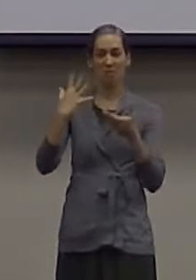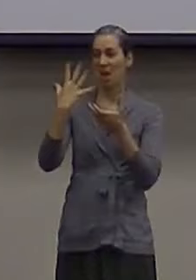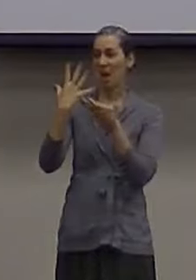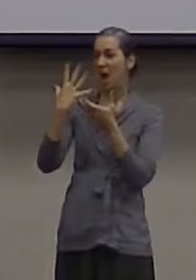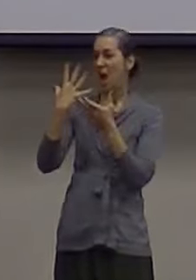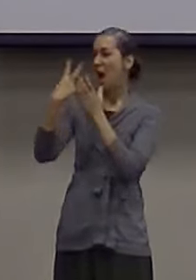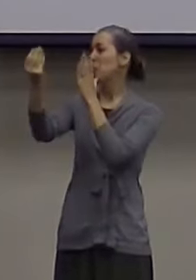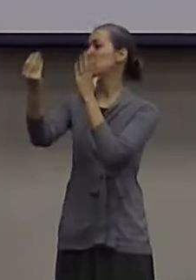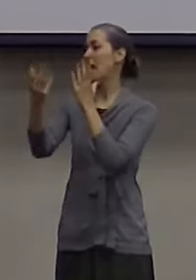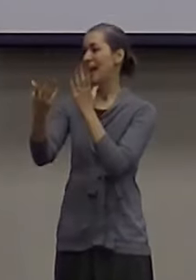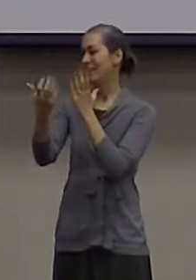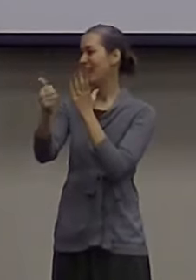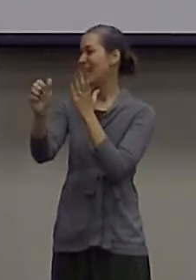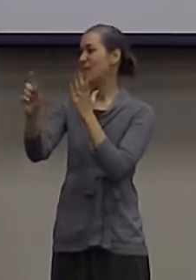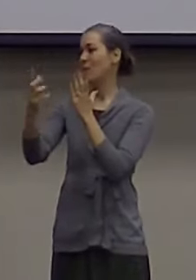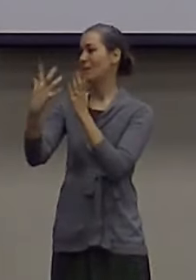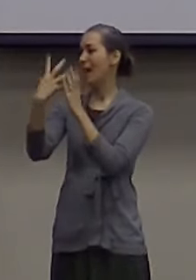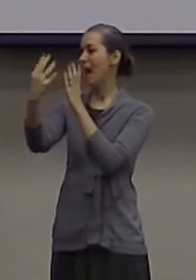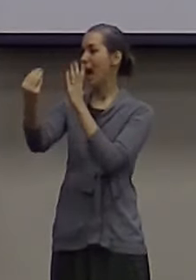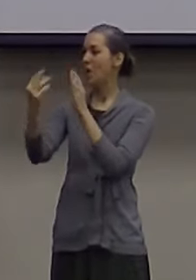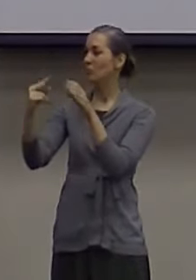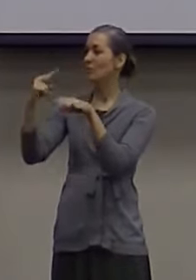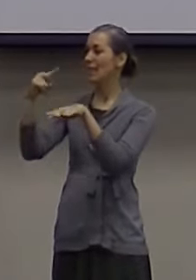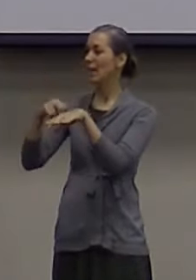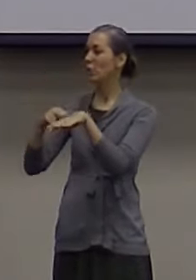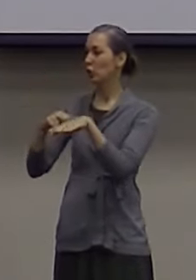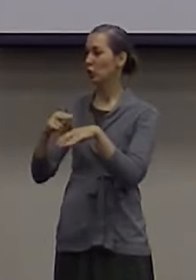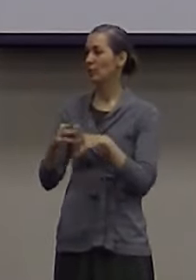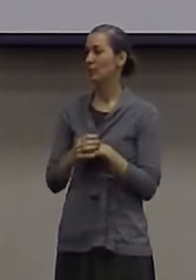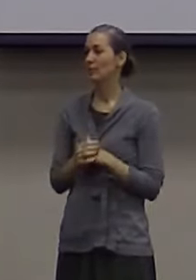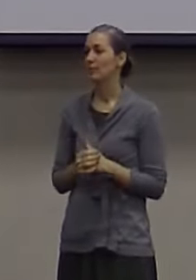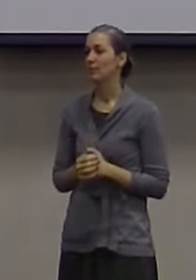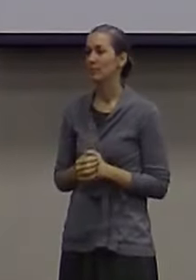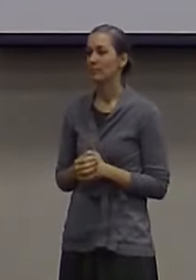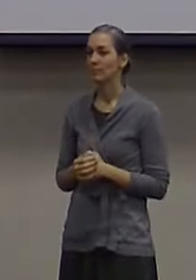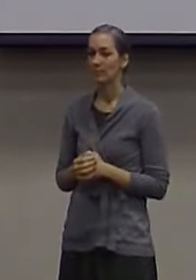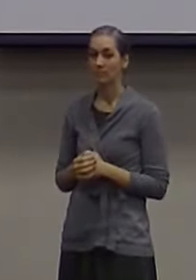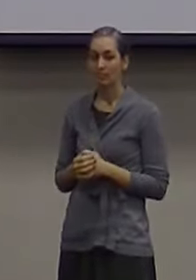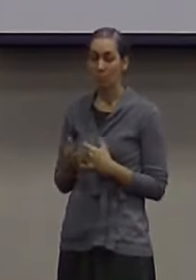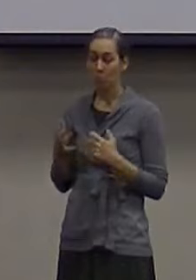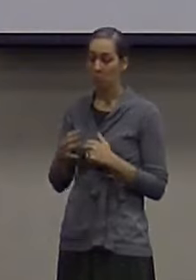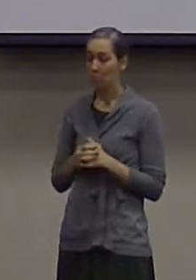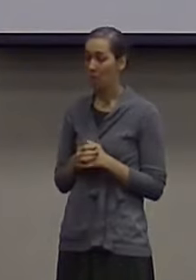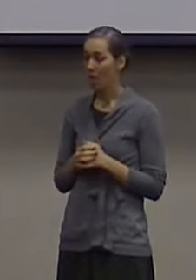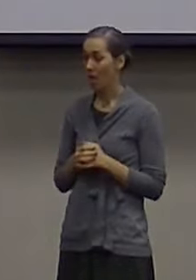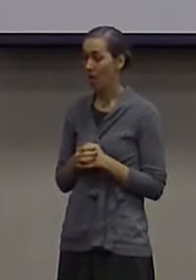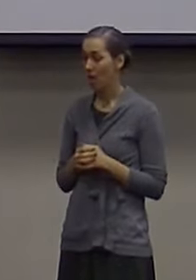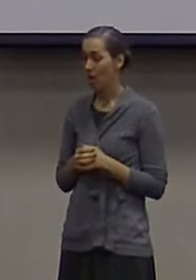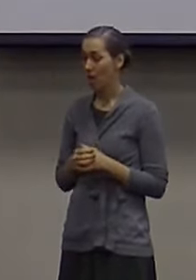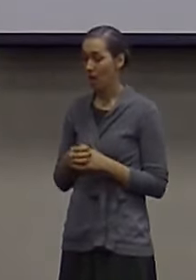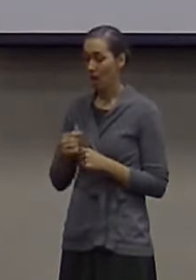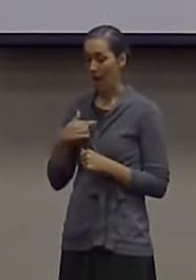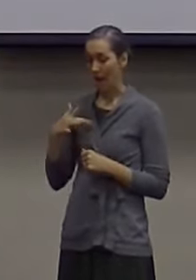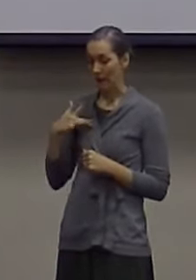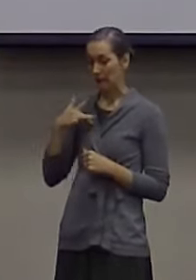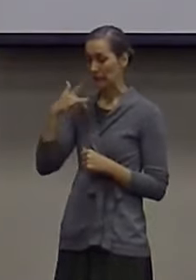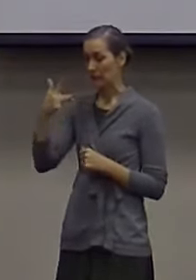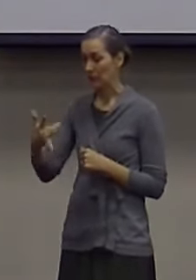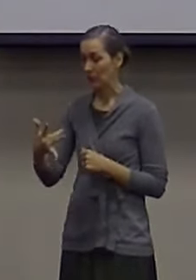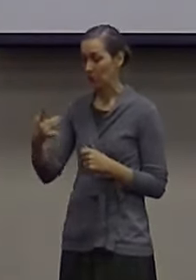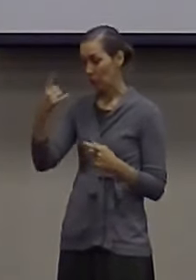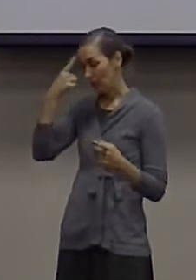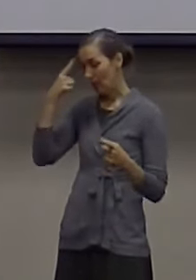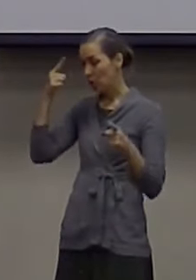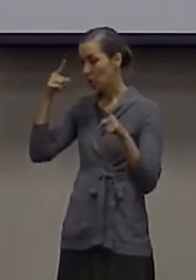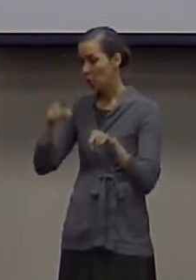outdoors? Okay. Anywhere outside, nature. Great. Well, I tend to agree with all of